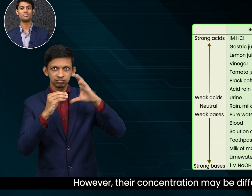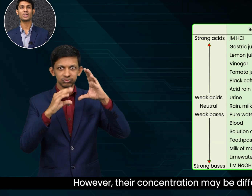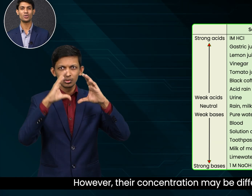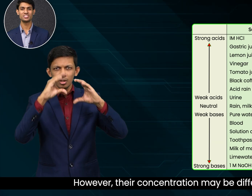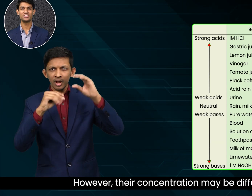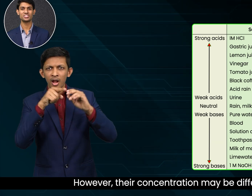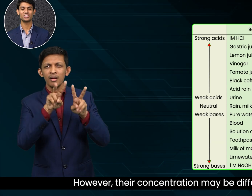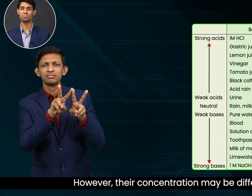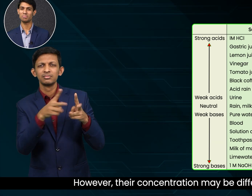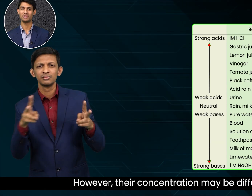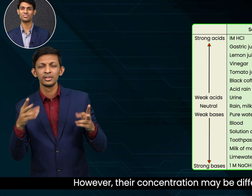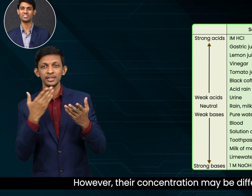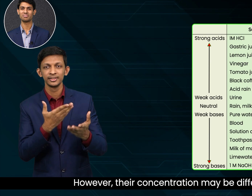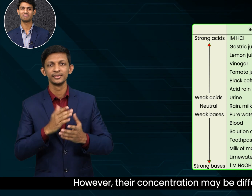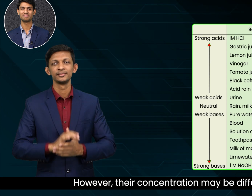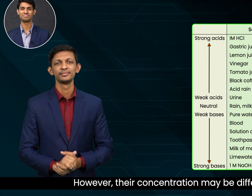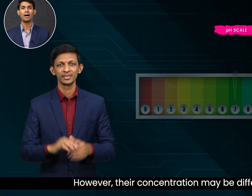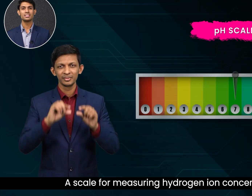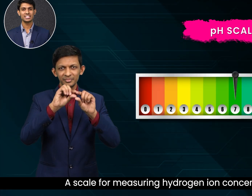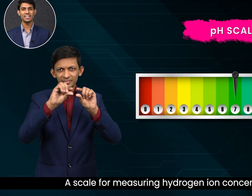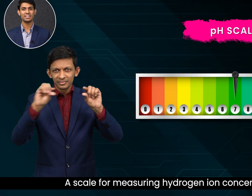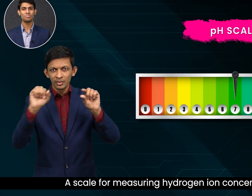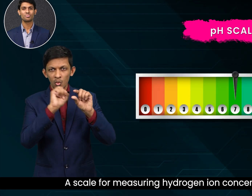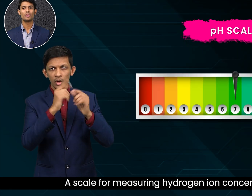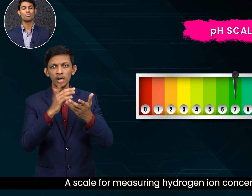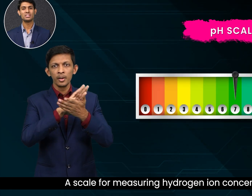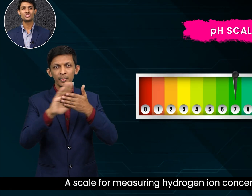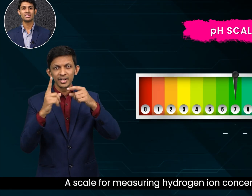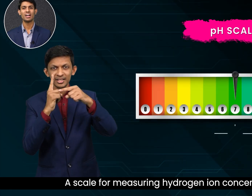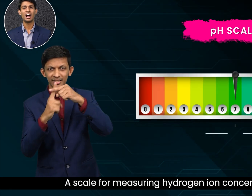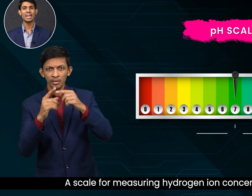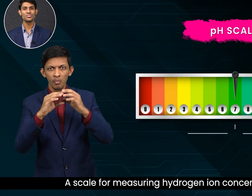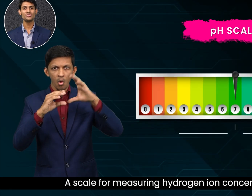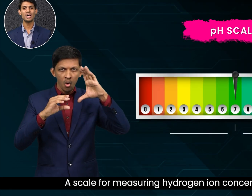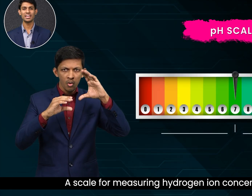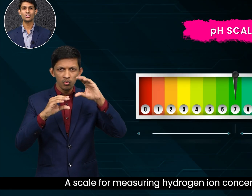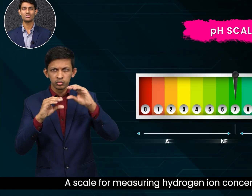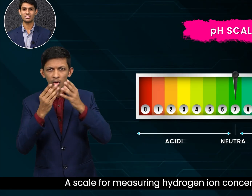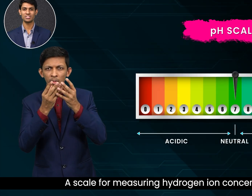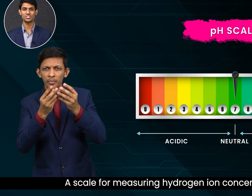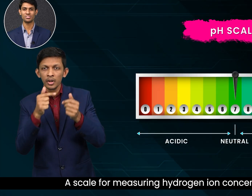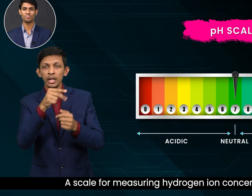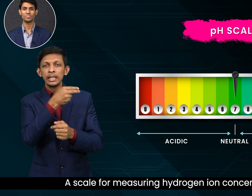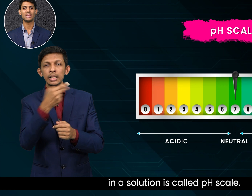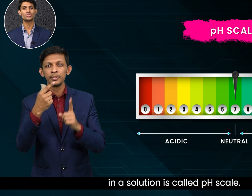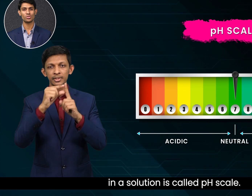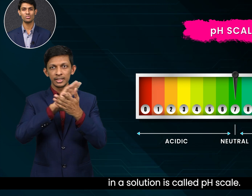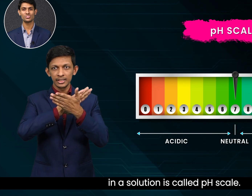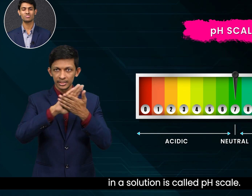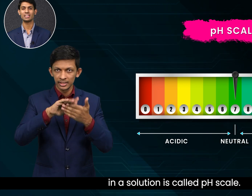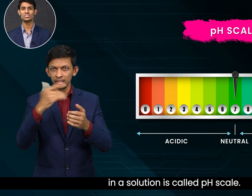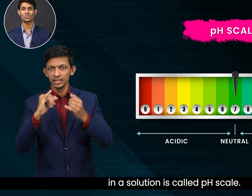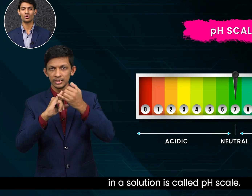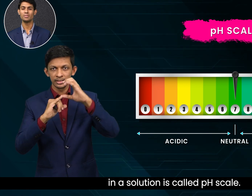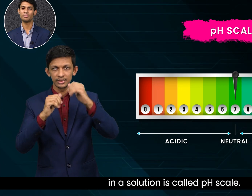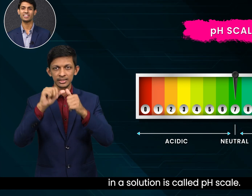However, their concentration may be different. A scale for measuring hydrogen ion concentration in a